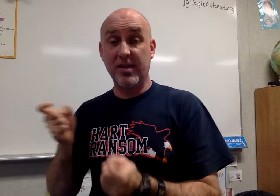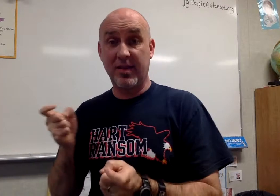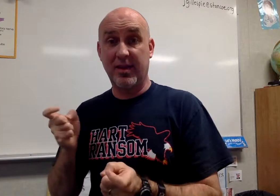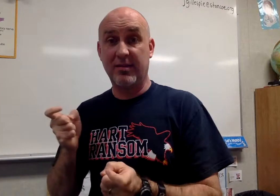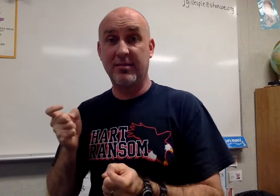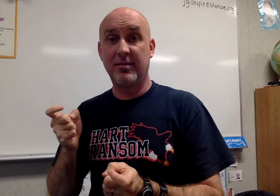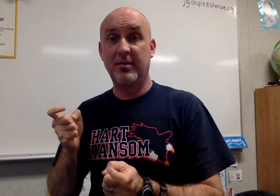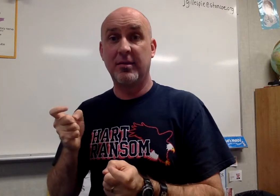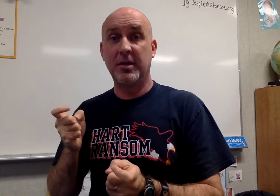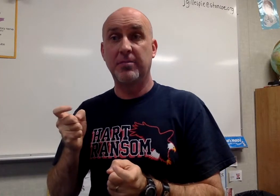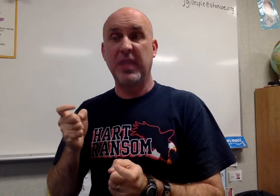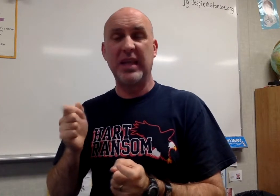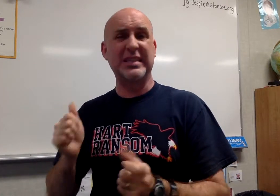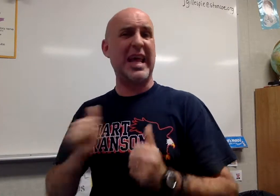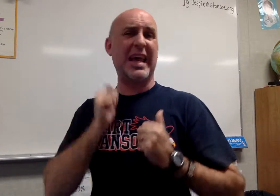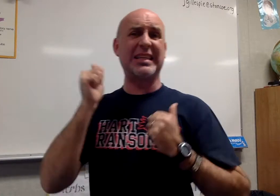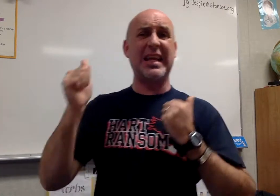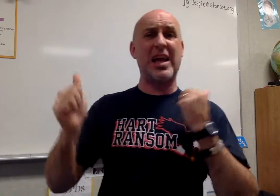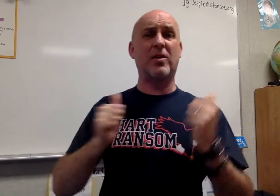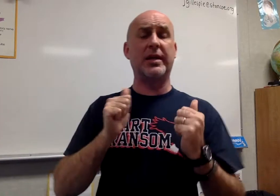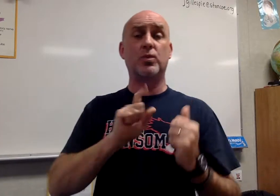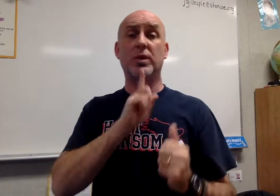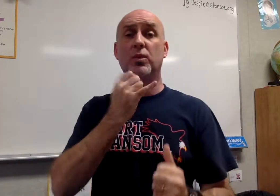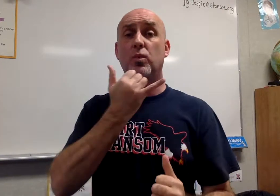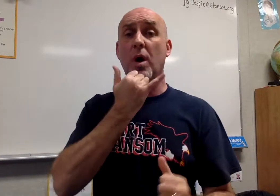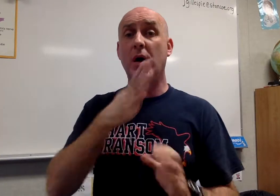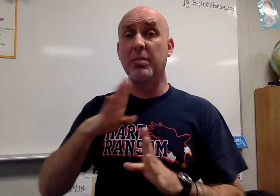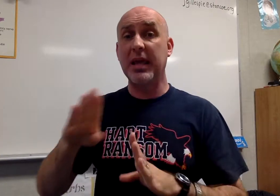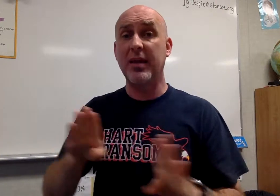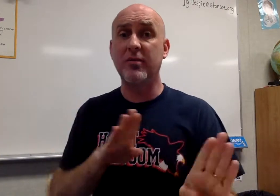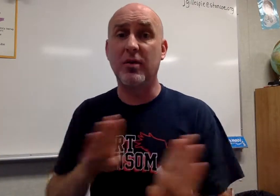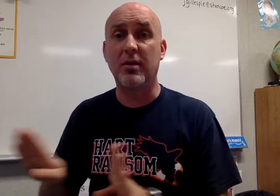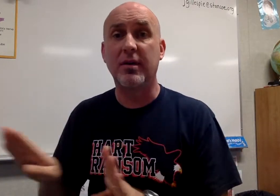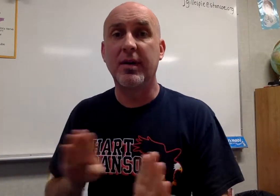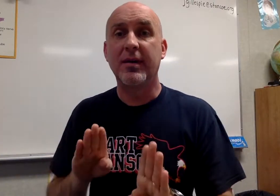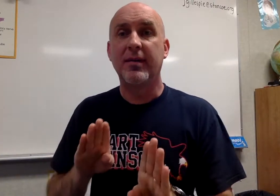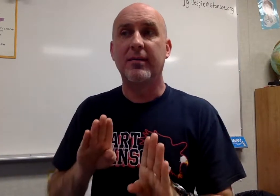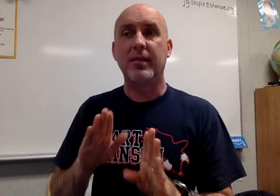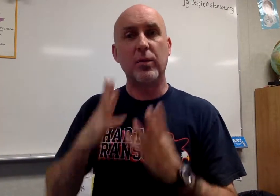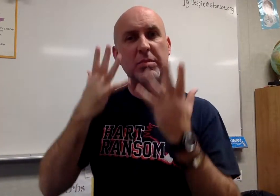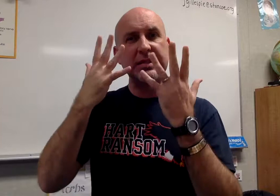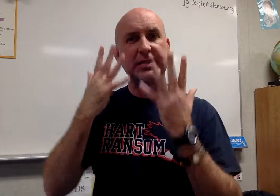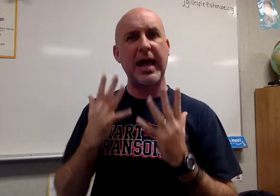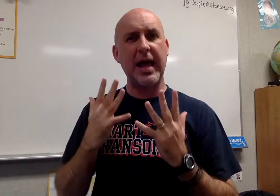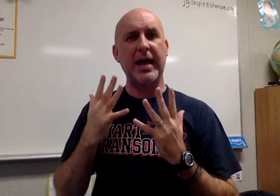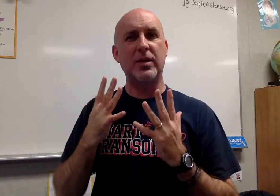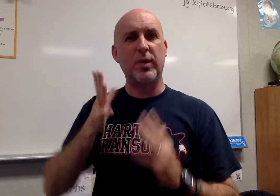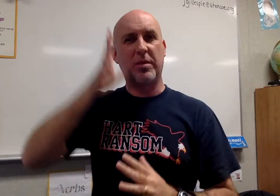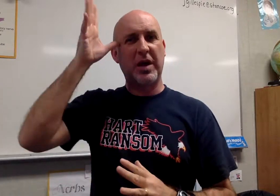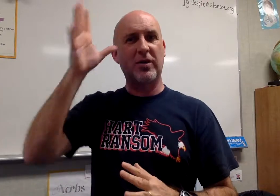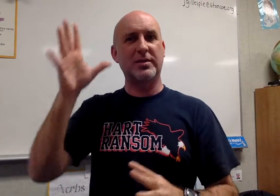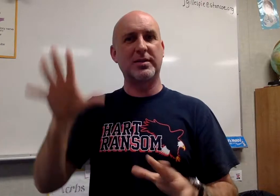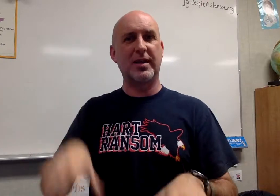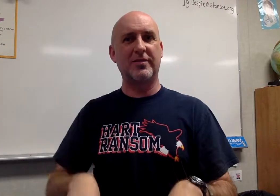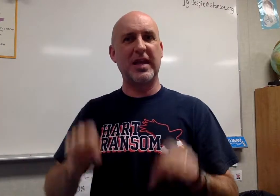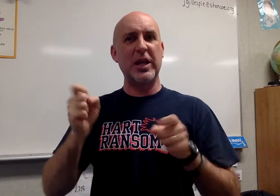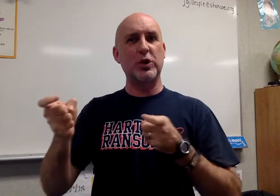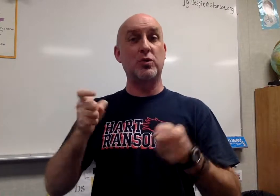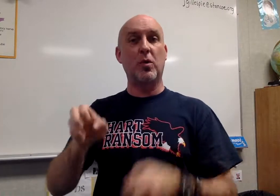everything and is acting out, has really wrong behavior, that they would be sad when the parents kind of take control